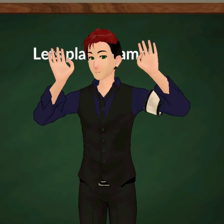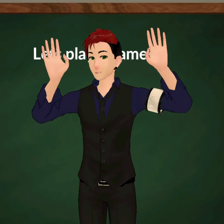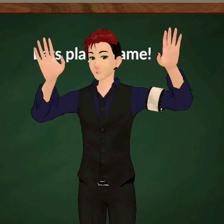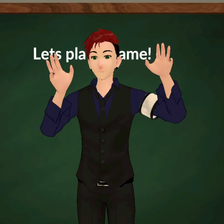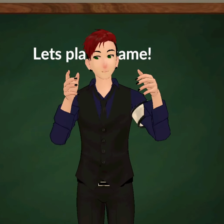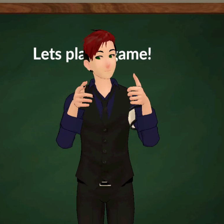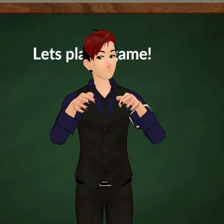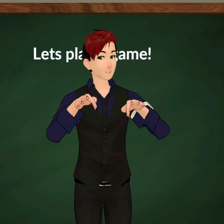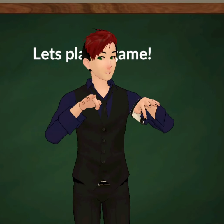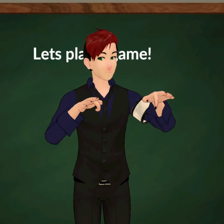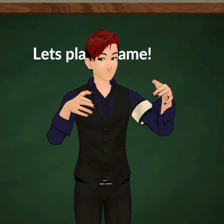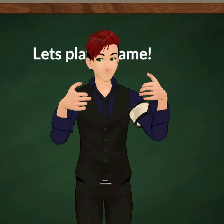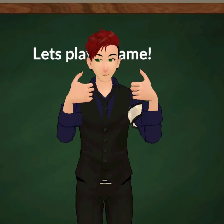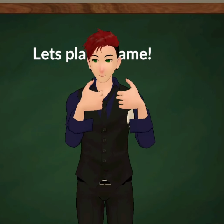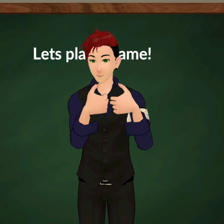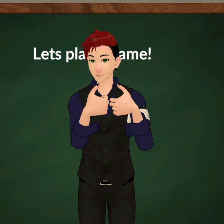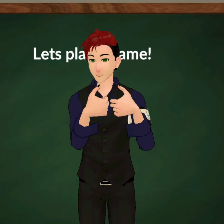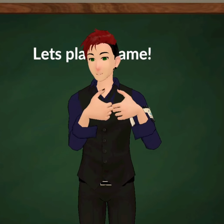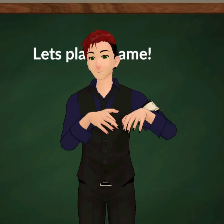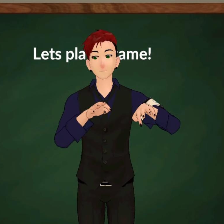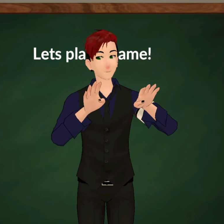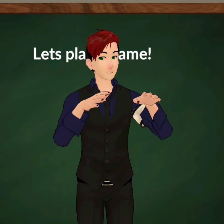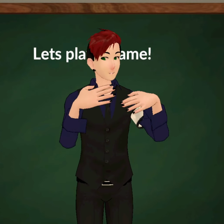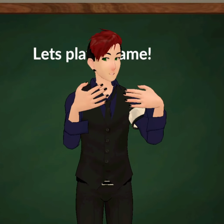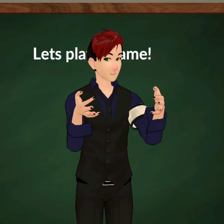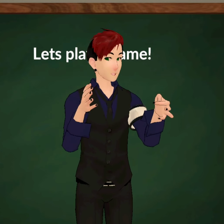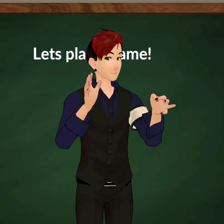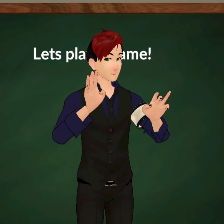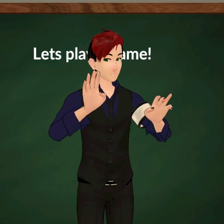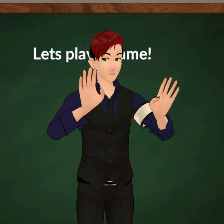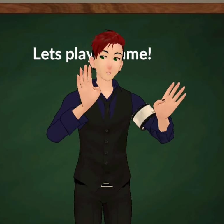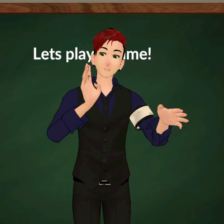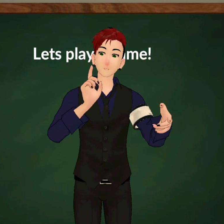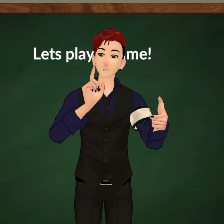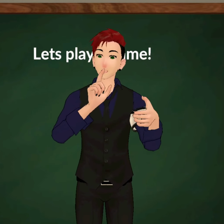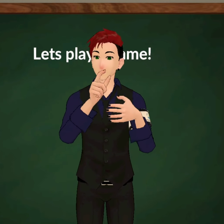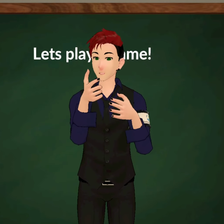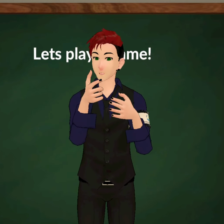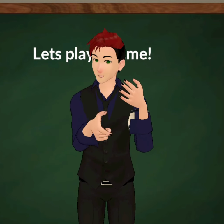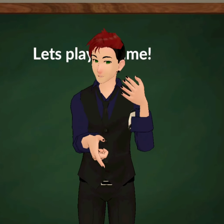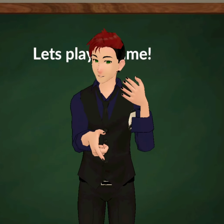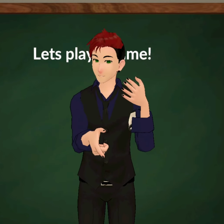So, you got to explain the rules of the game, and then we're going to play. So, we are going to take turns